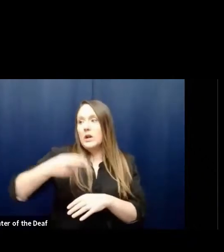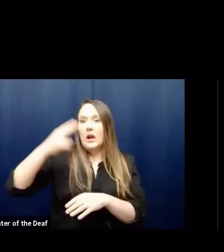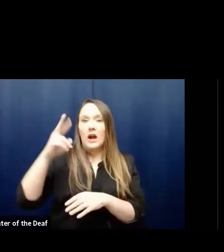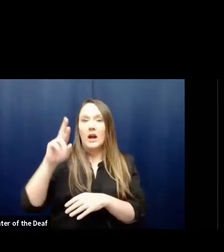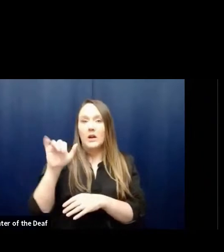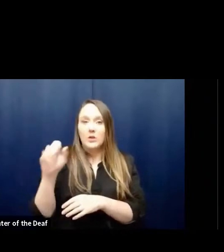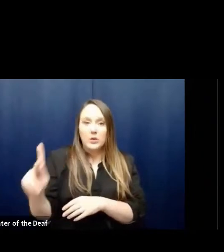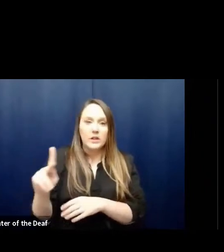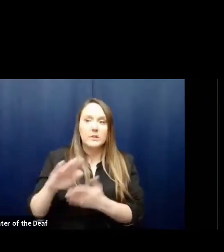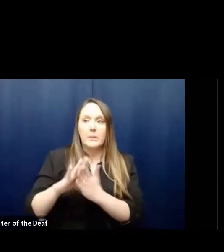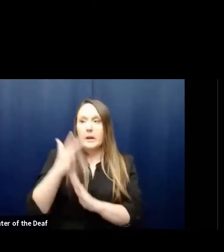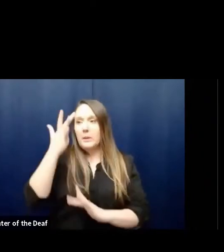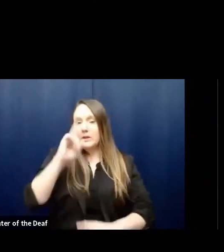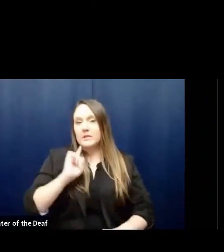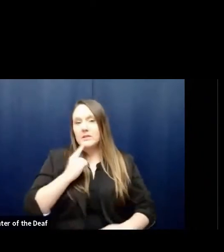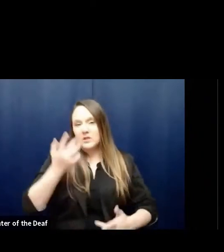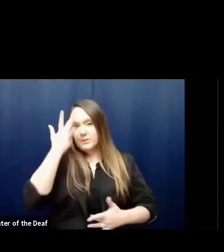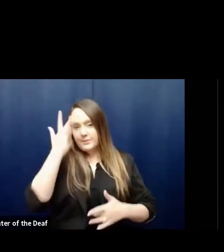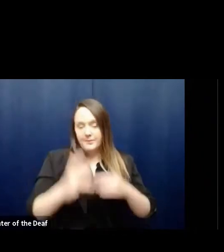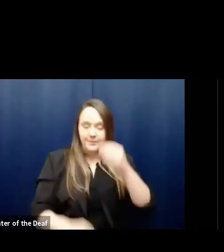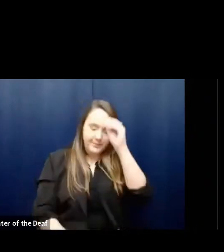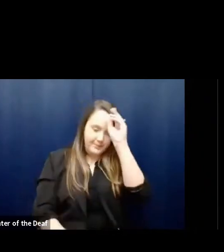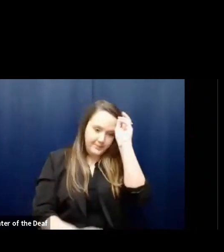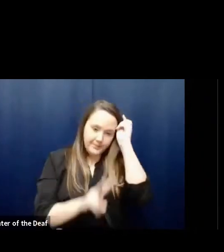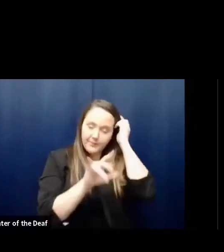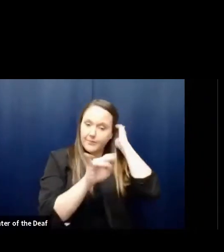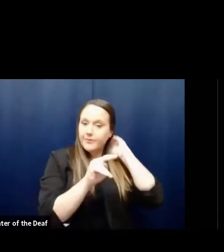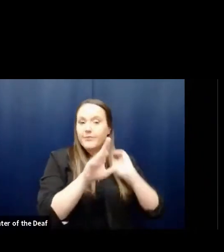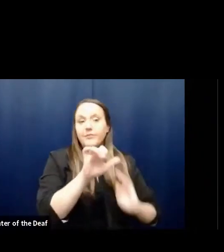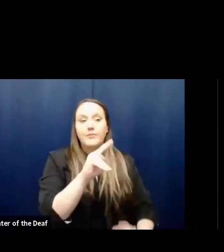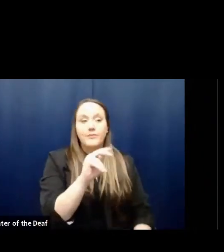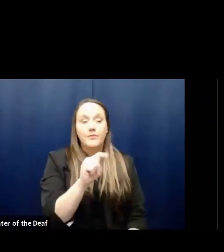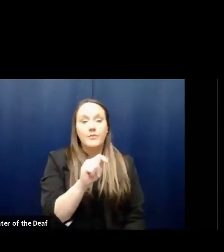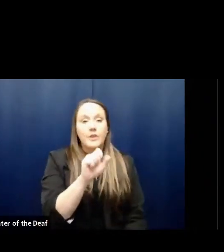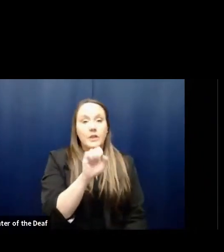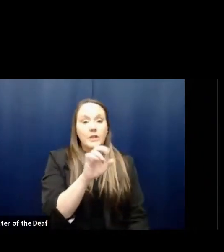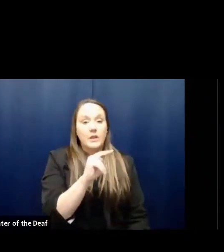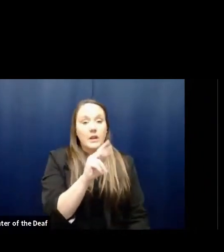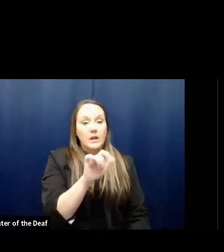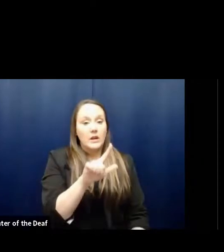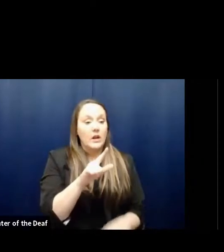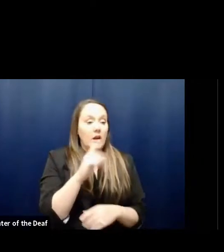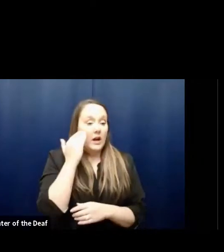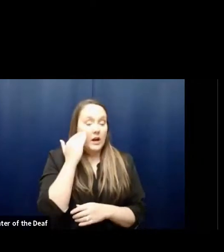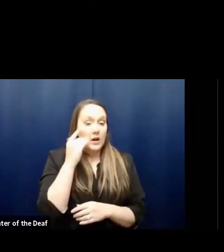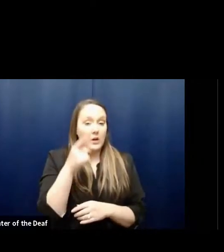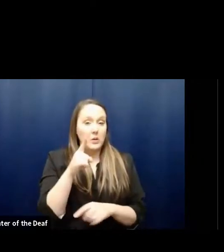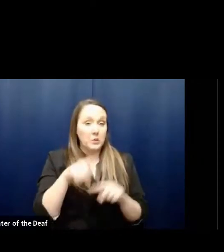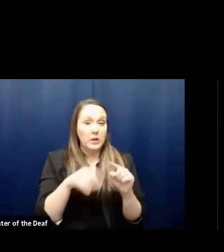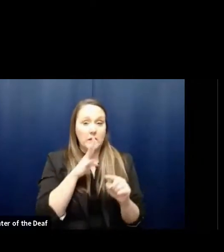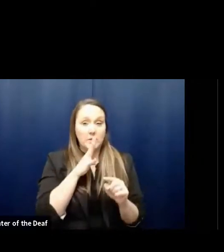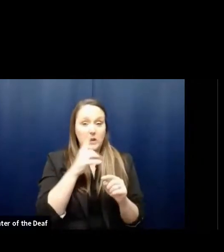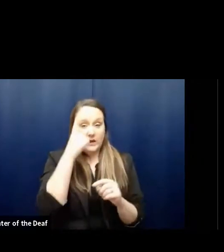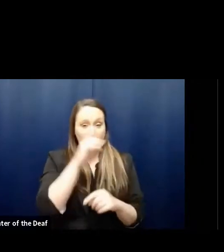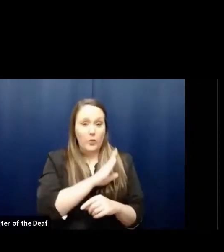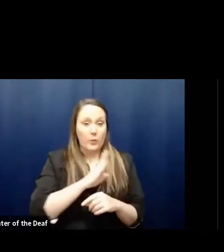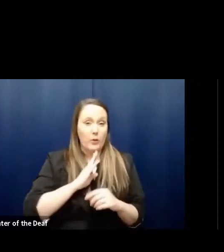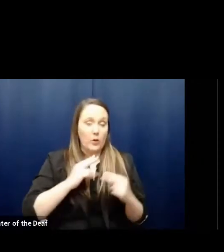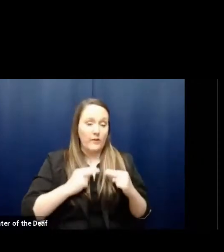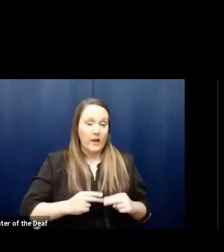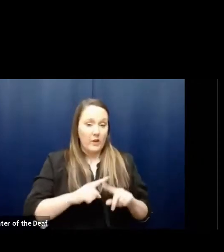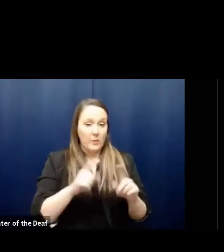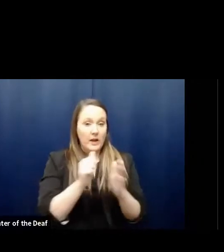ill. From Vincent with the Sentinel, I know Dr. Buchanan can't speak for the Board of Health, but the recent agenda the Board of Health sent